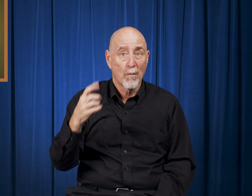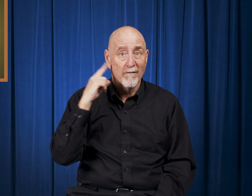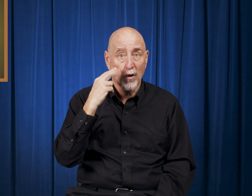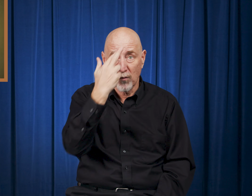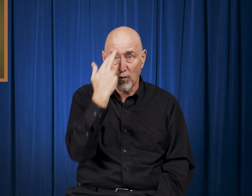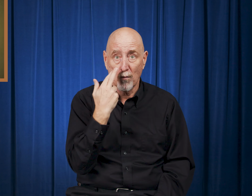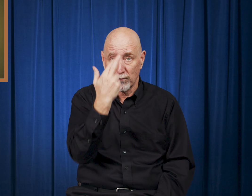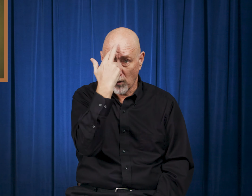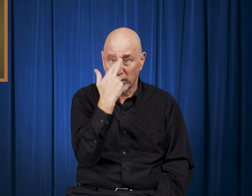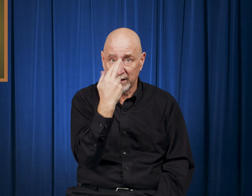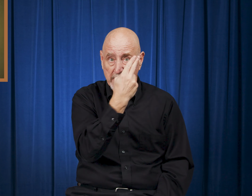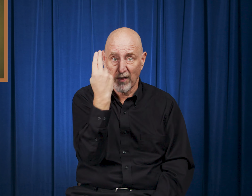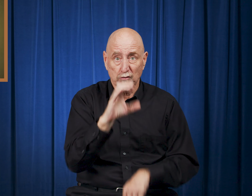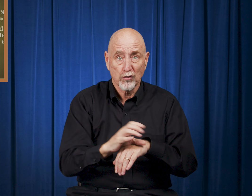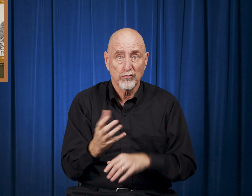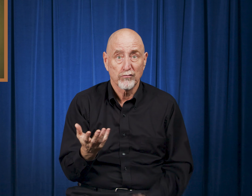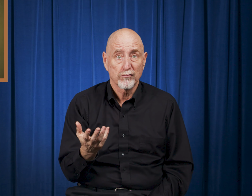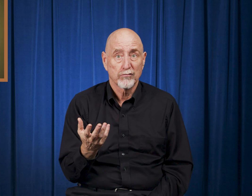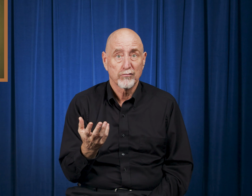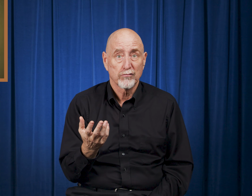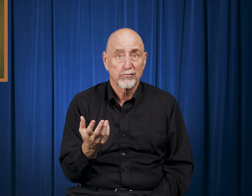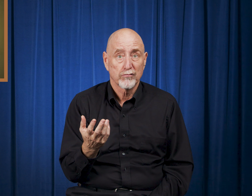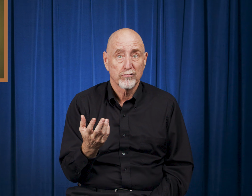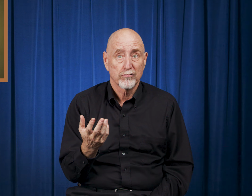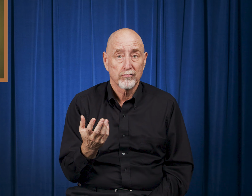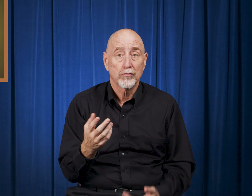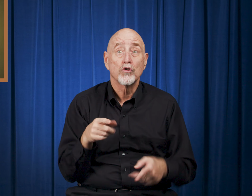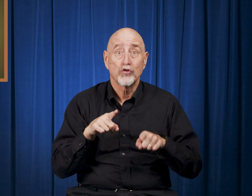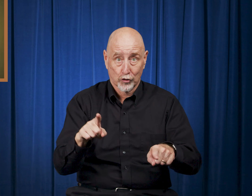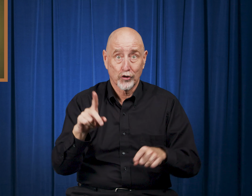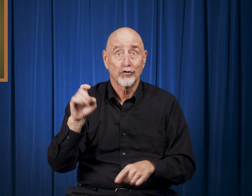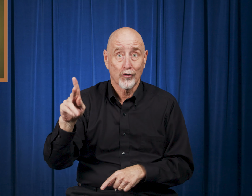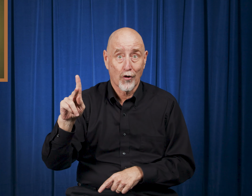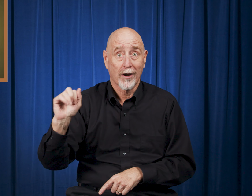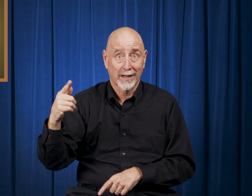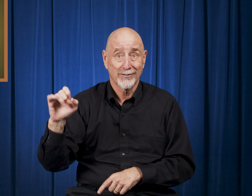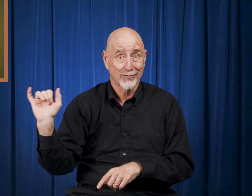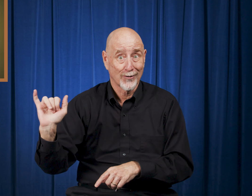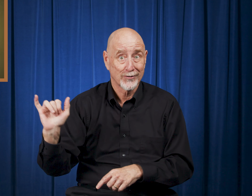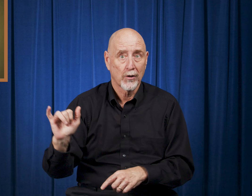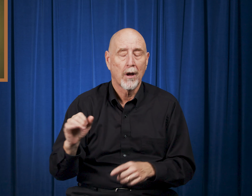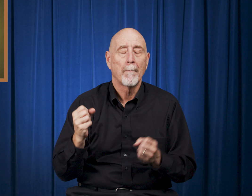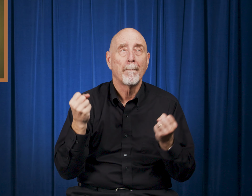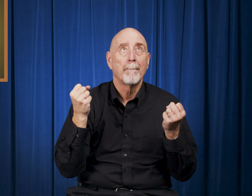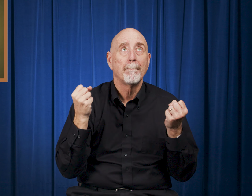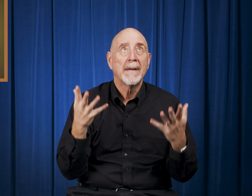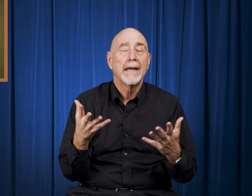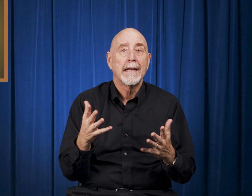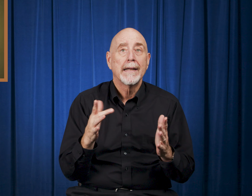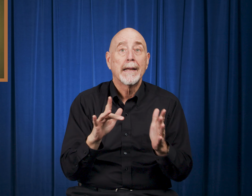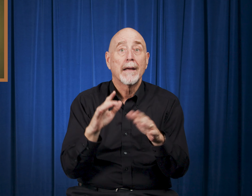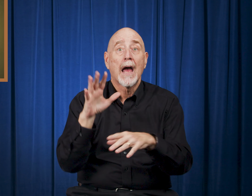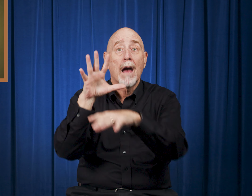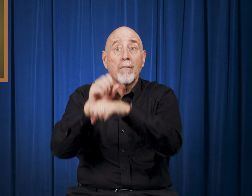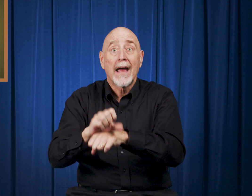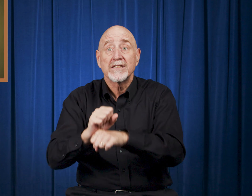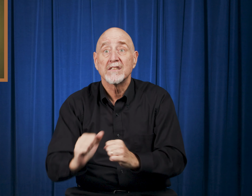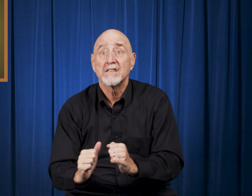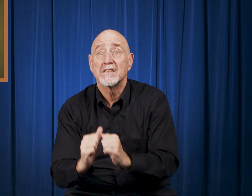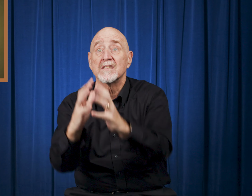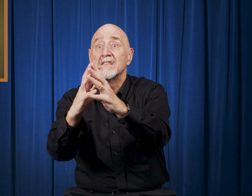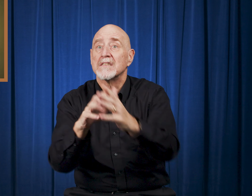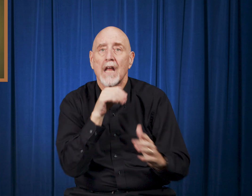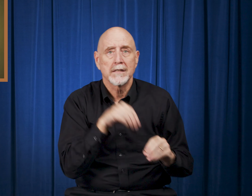of the Roman Catholic Church. It was also during the Dark Ages that many unbiblical practices emerged, such as adding